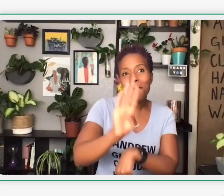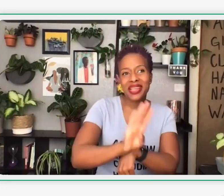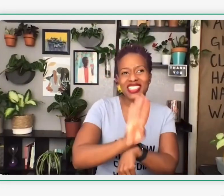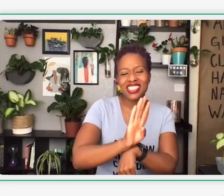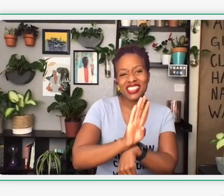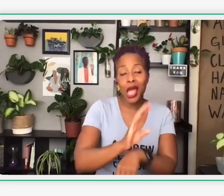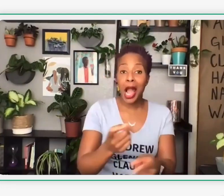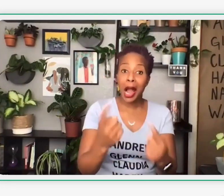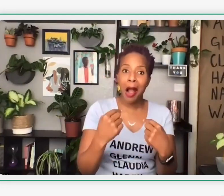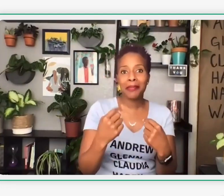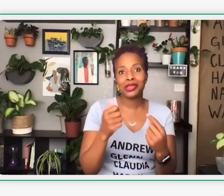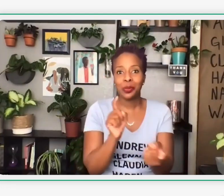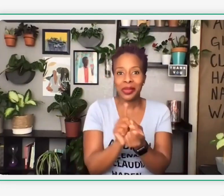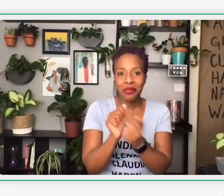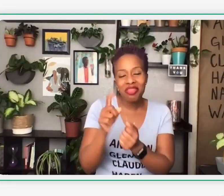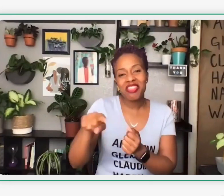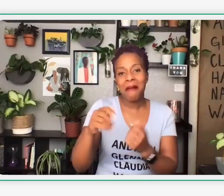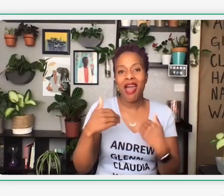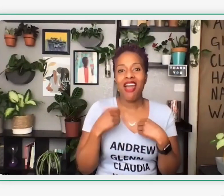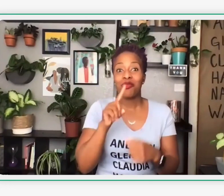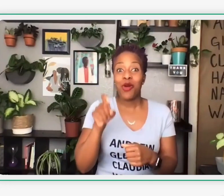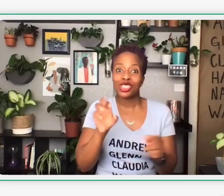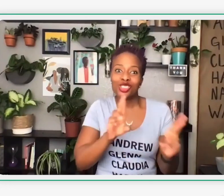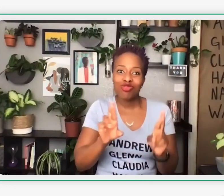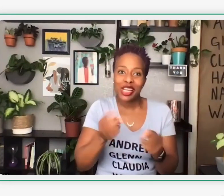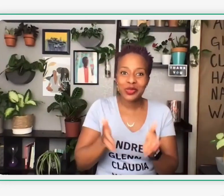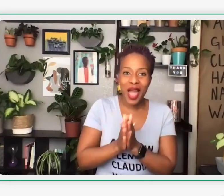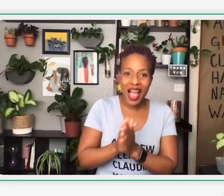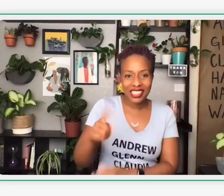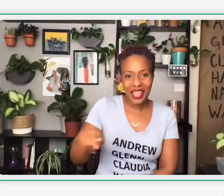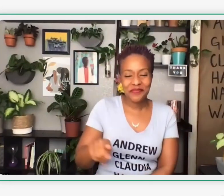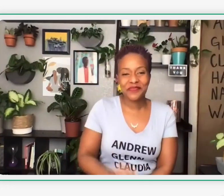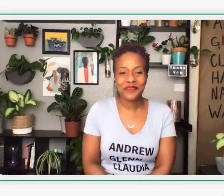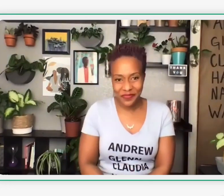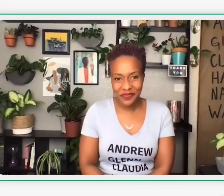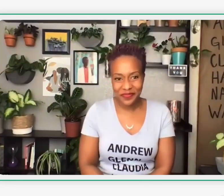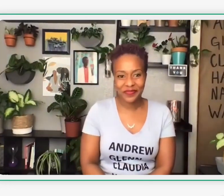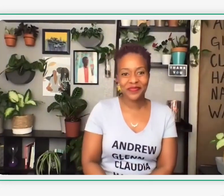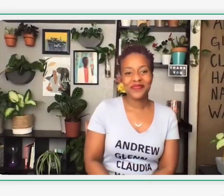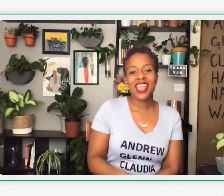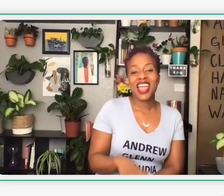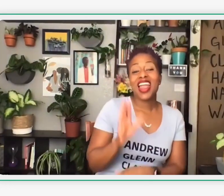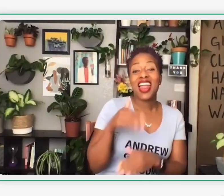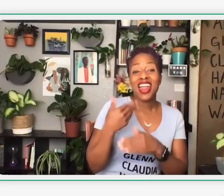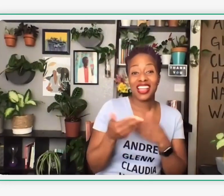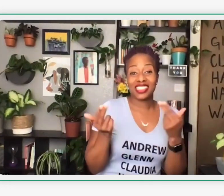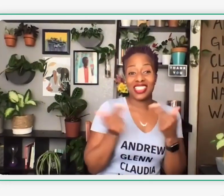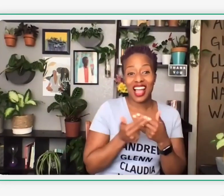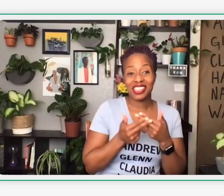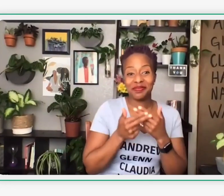business, come and meet with them. If you have questions ready to ask them, bring them on. Next slide.